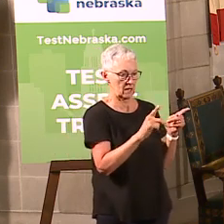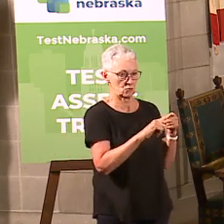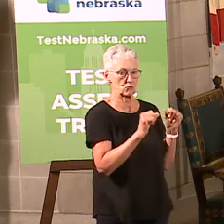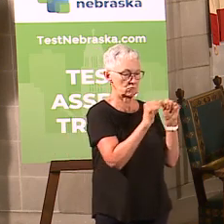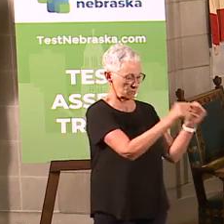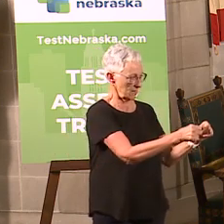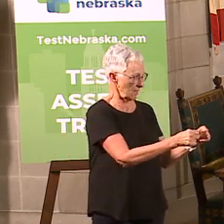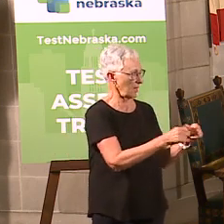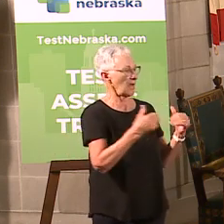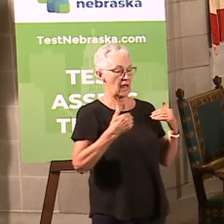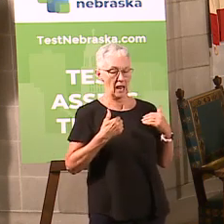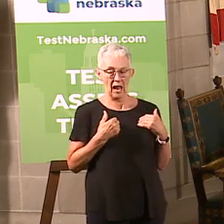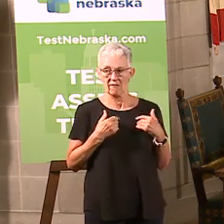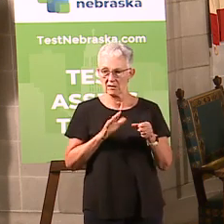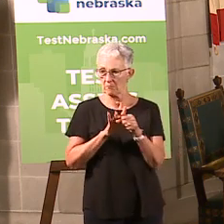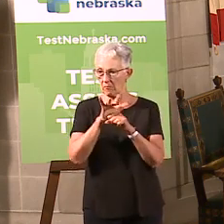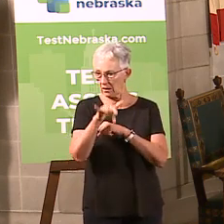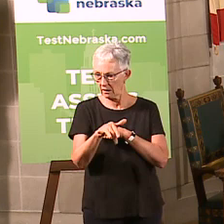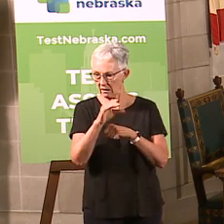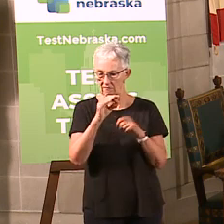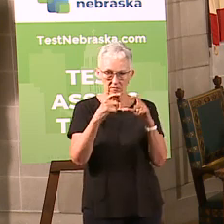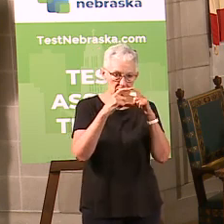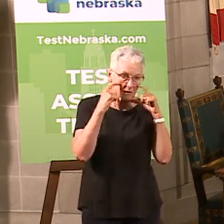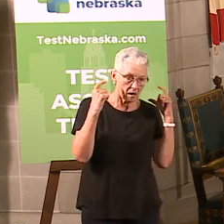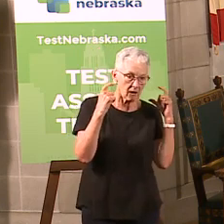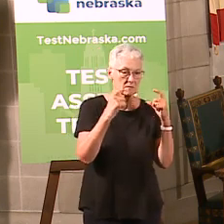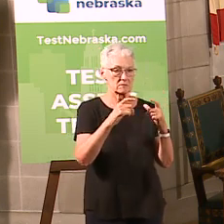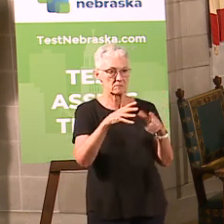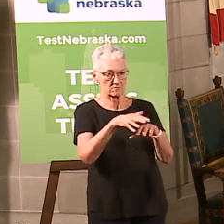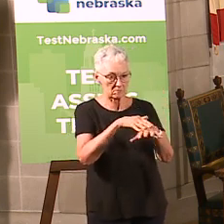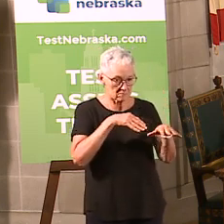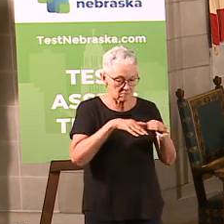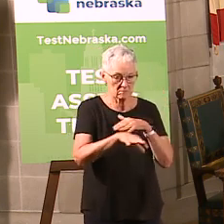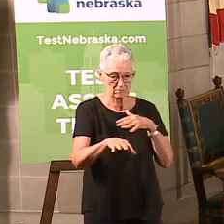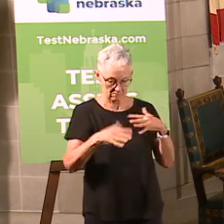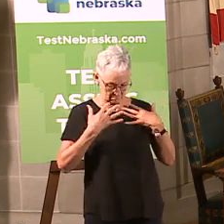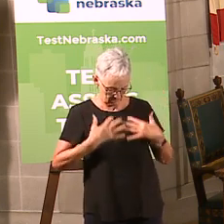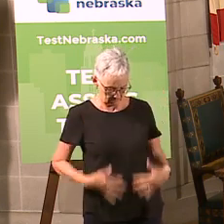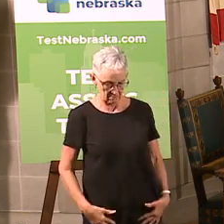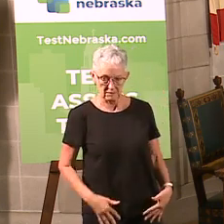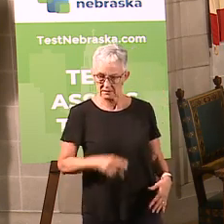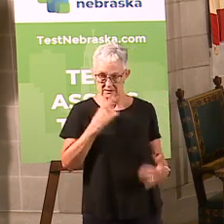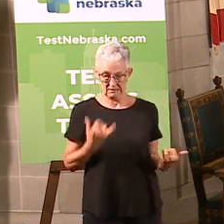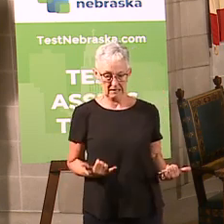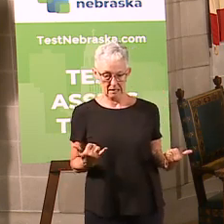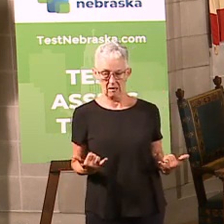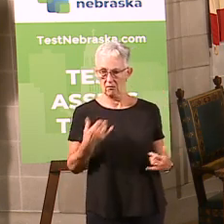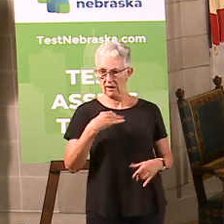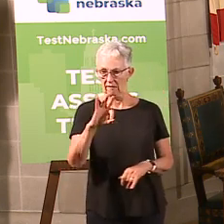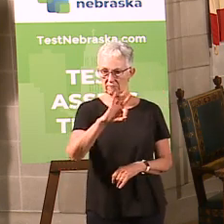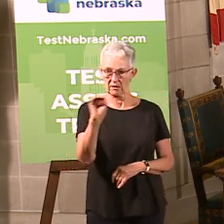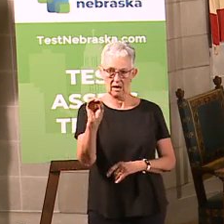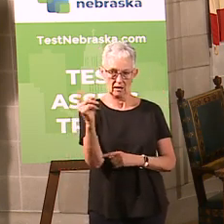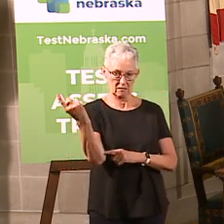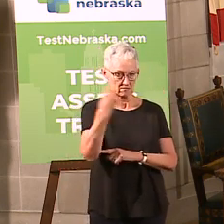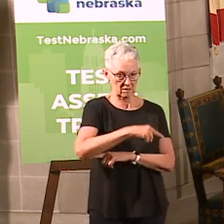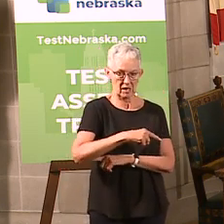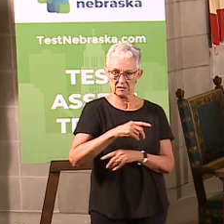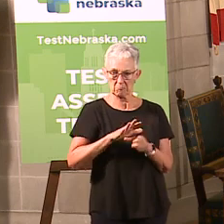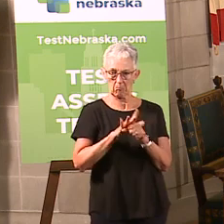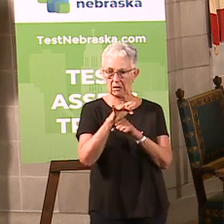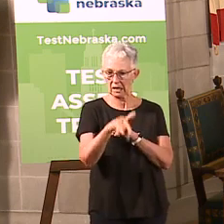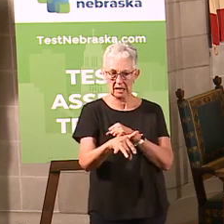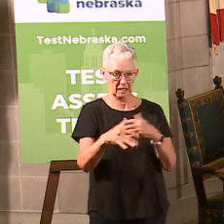protective equipment for folks in our healthcare system. We've got 90-day supply on hand right now for things like gowns